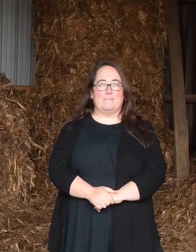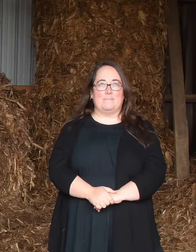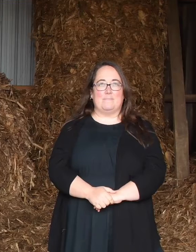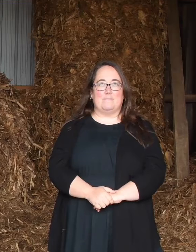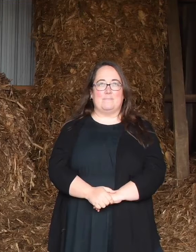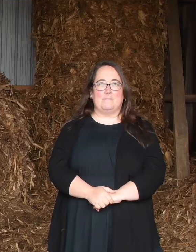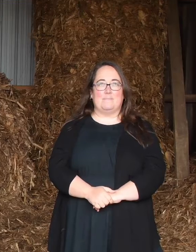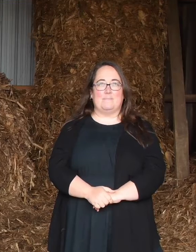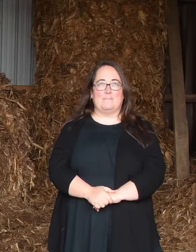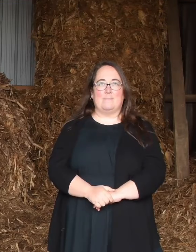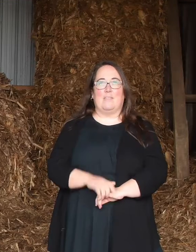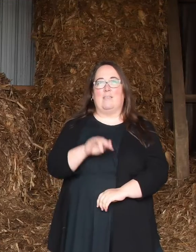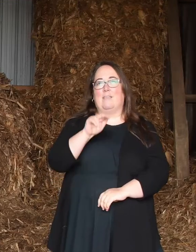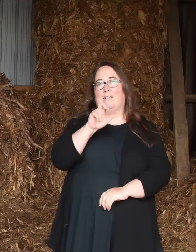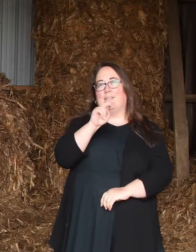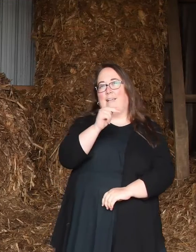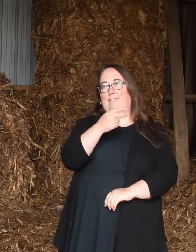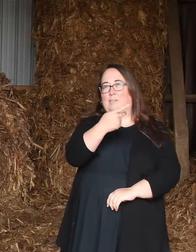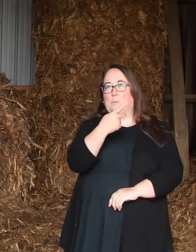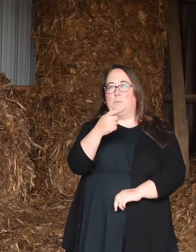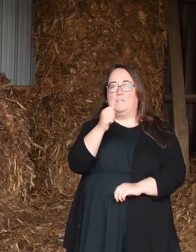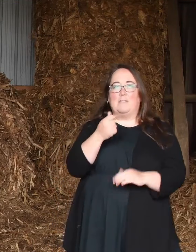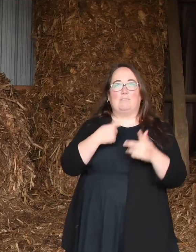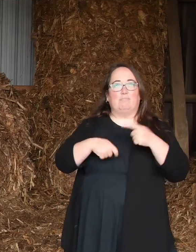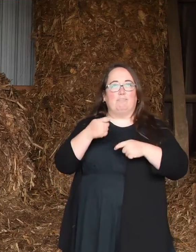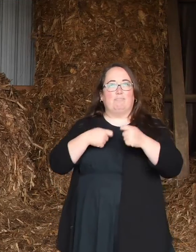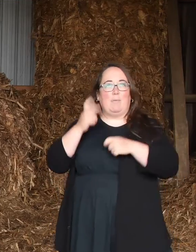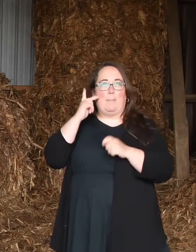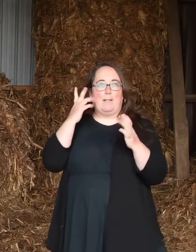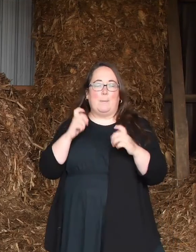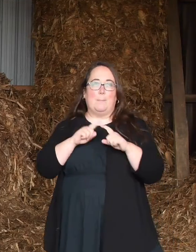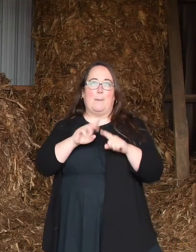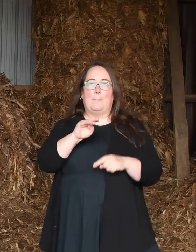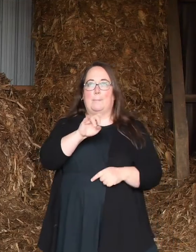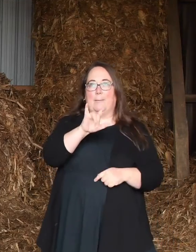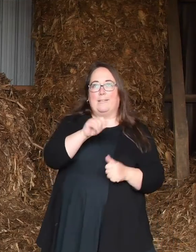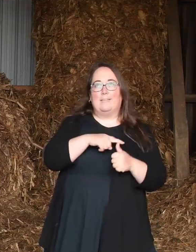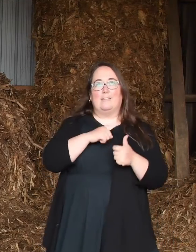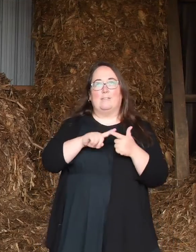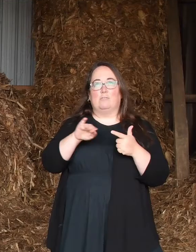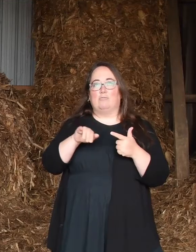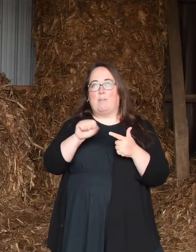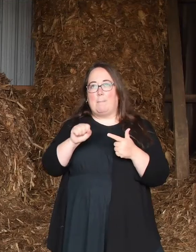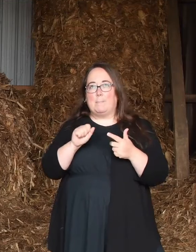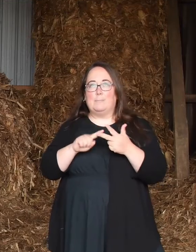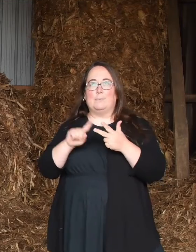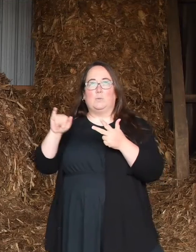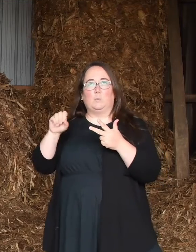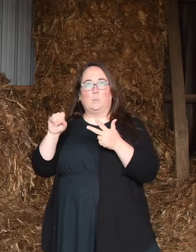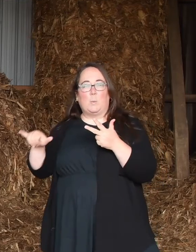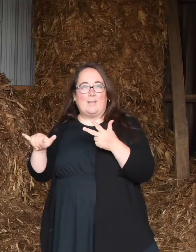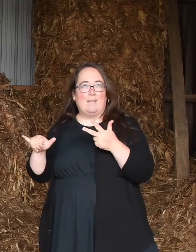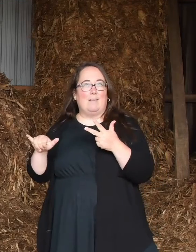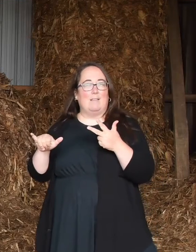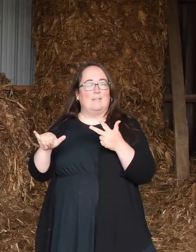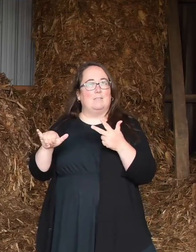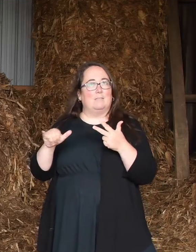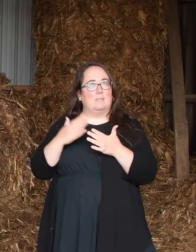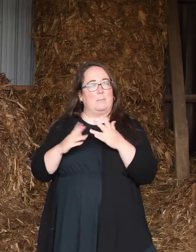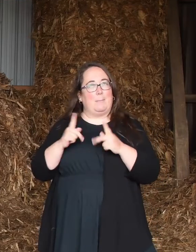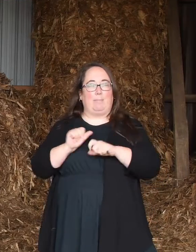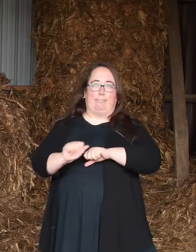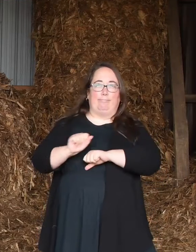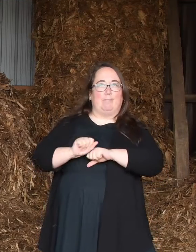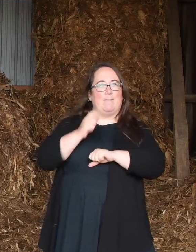like Calvin and I come and go, but Mickey, James, Joy, there's people that